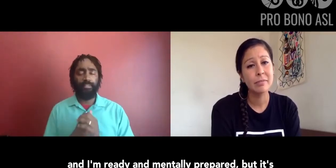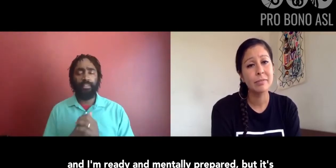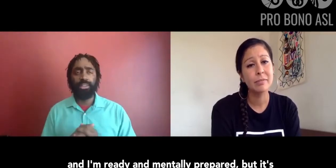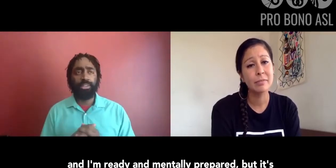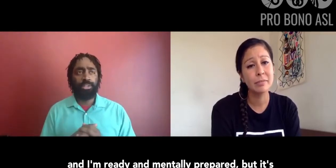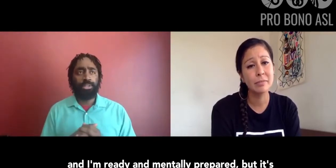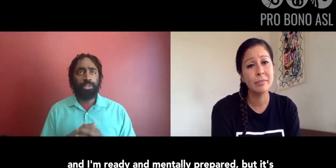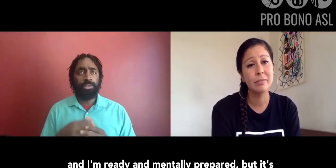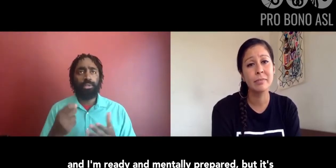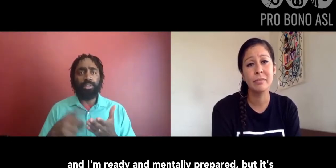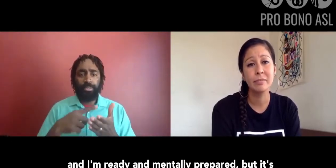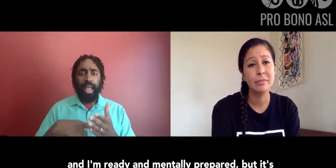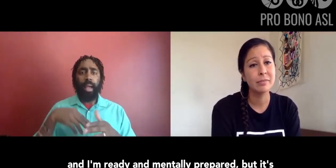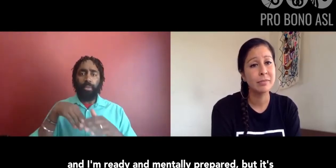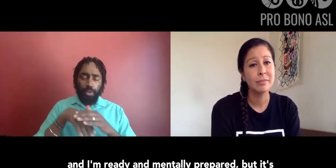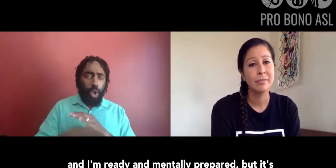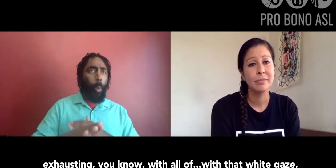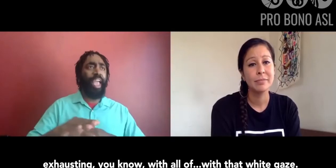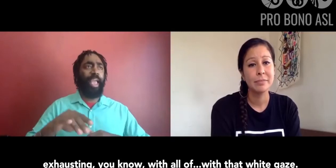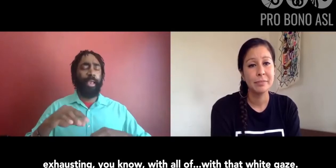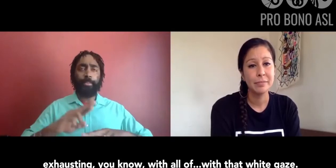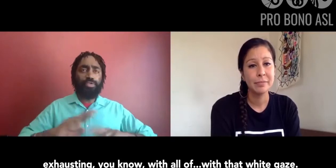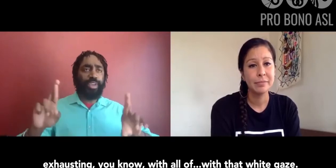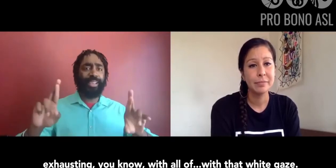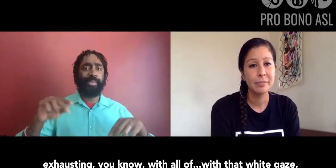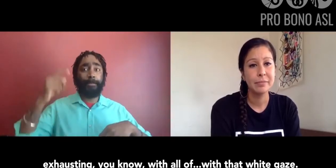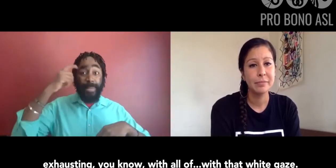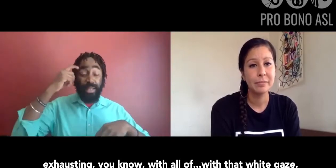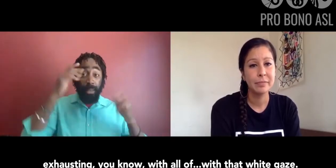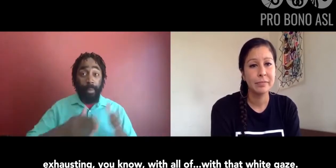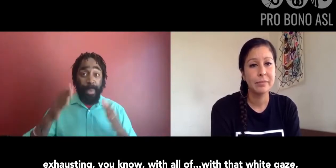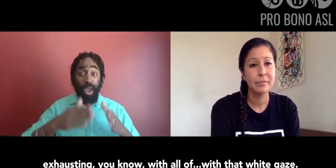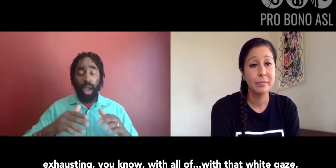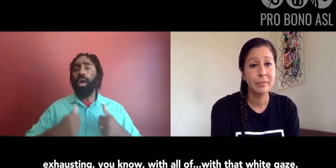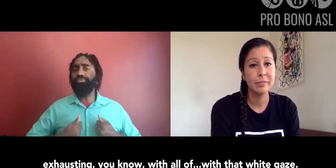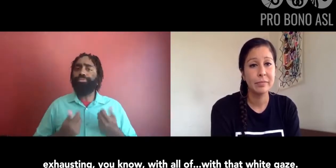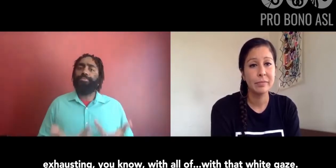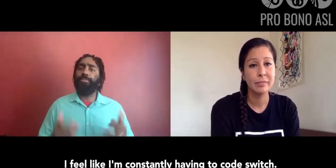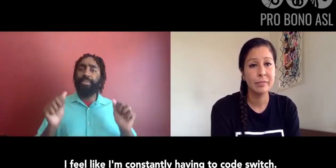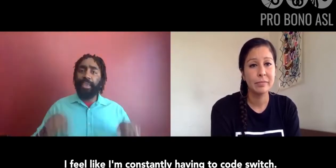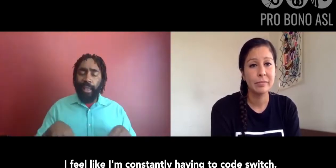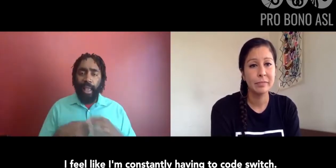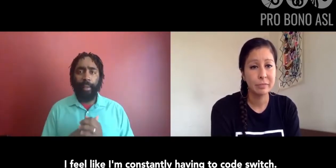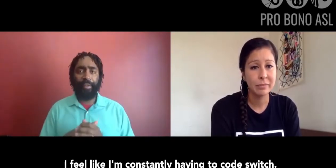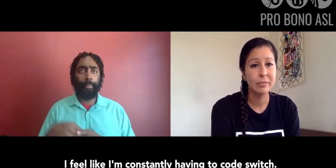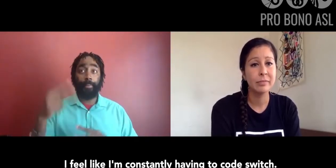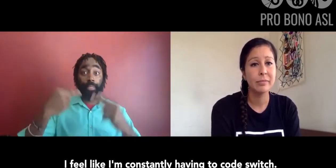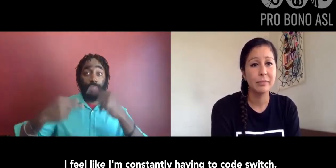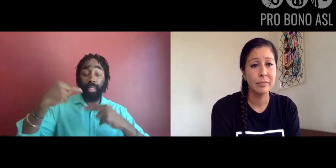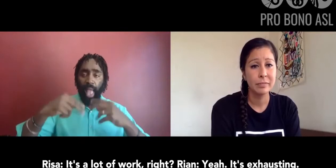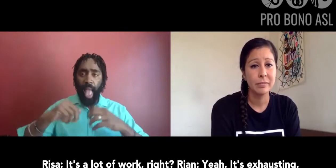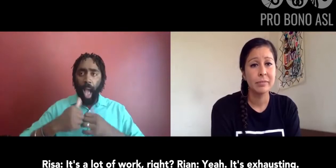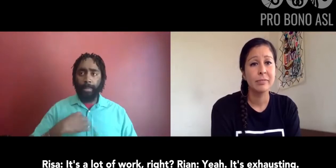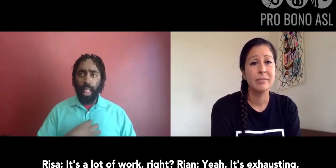go in and I'm ready and mentally prepared, but it's exhausting. With that white gaze, I feel like I'm constantly having to code